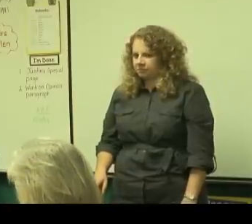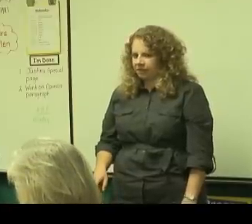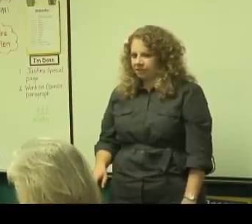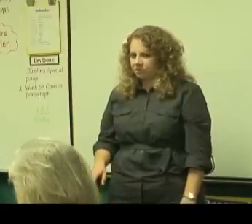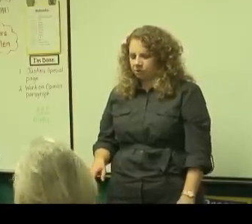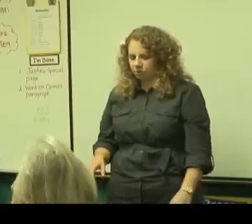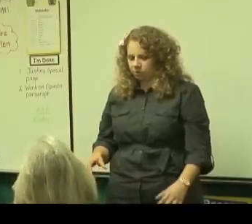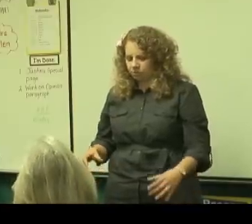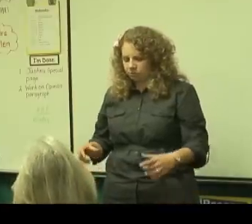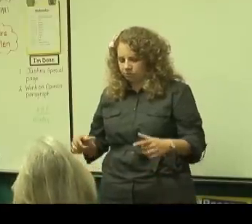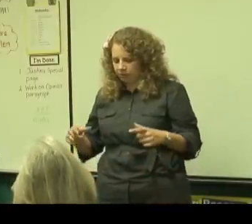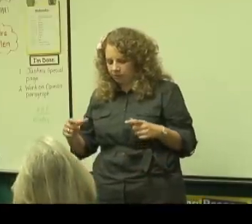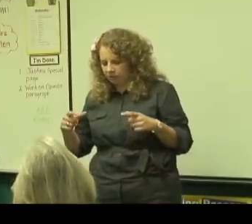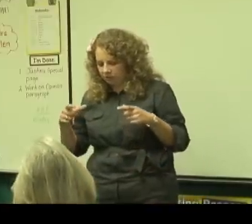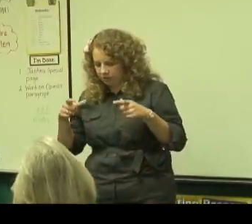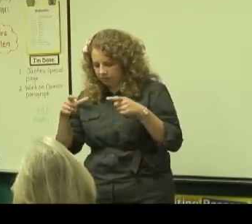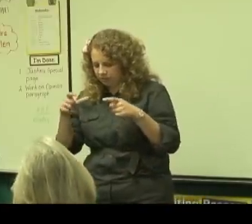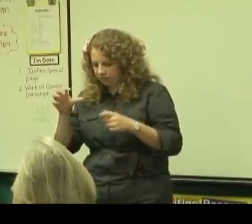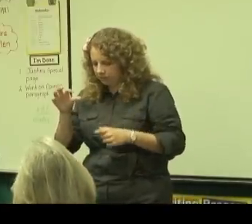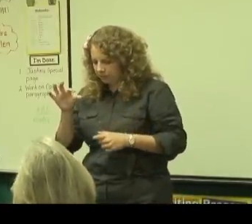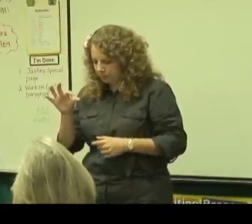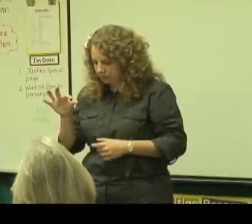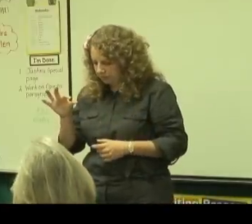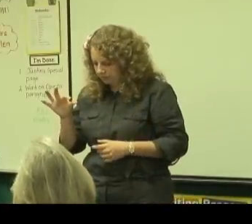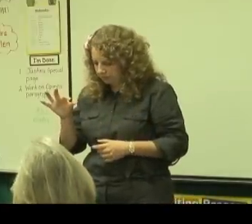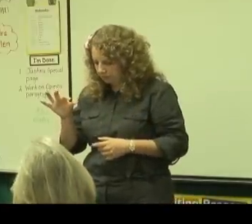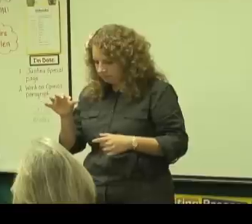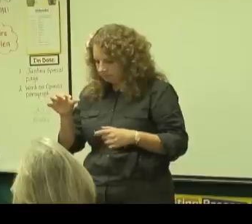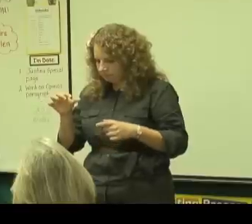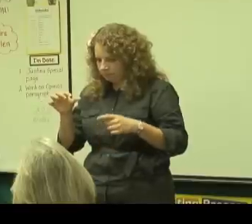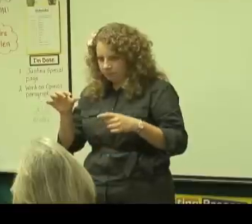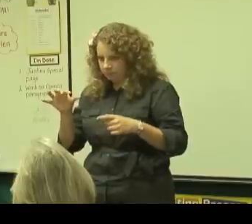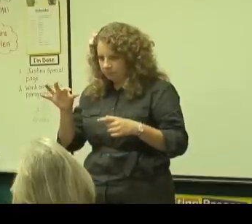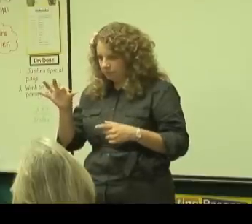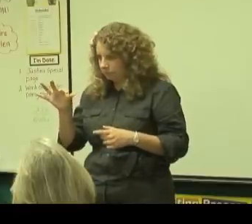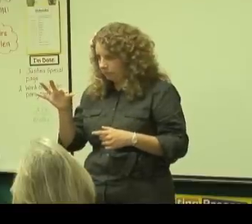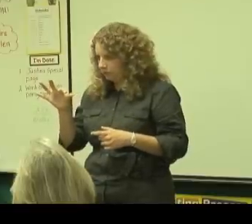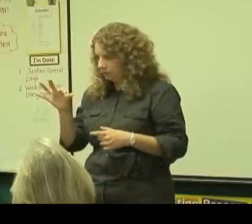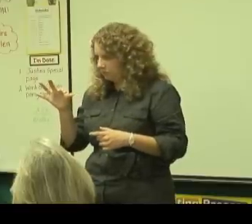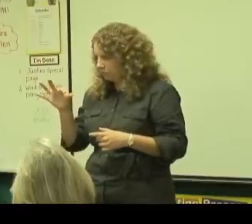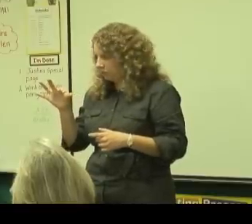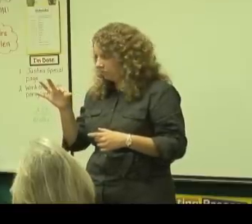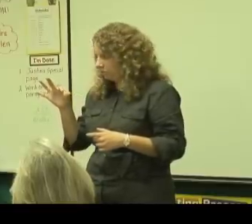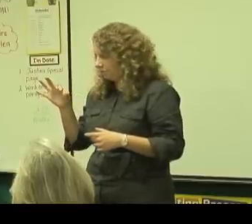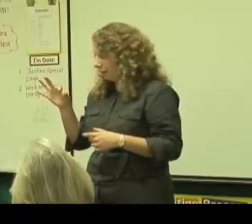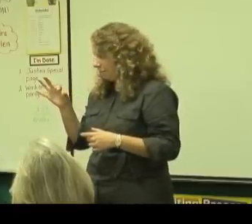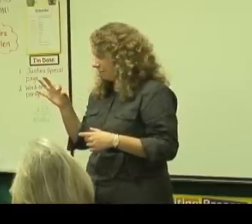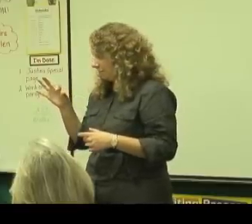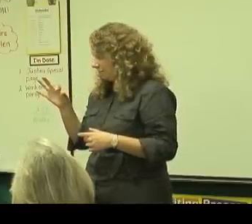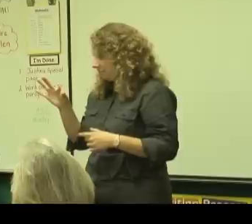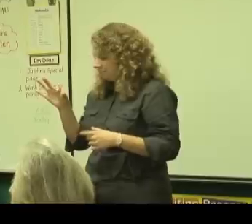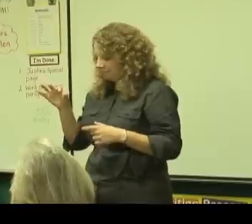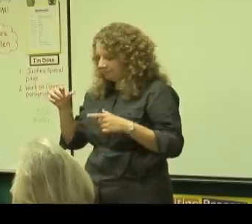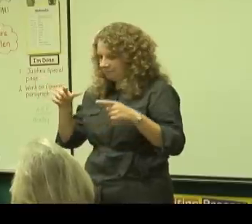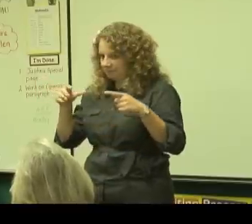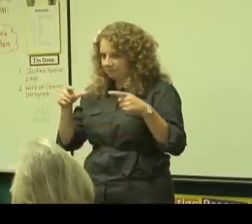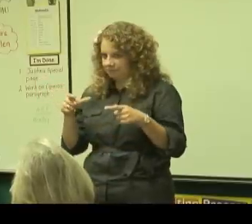Okay, so we learned this one. Would we do this for an unfolded map?